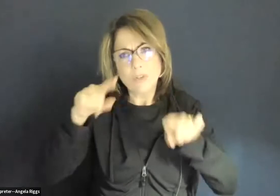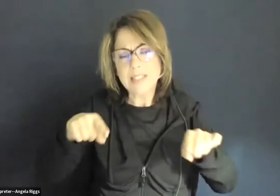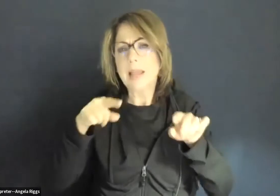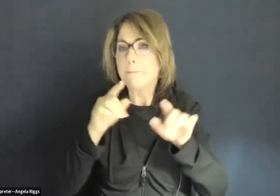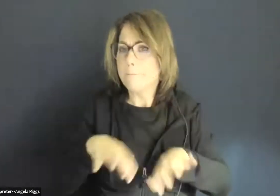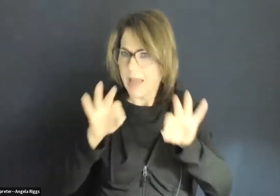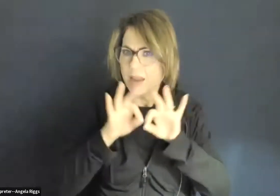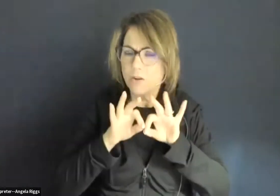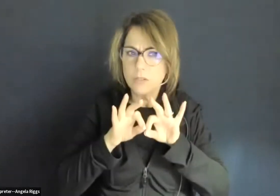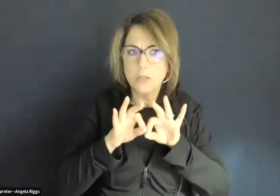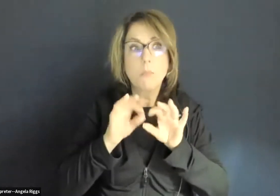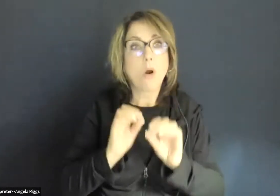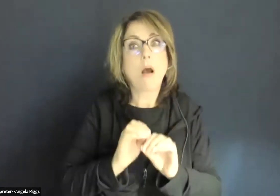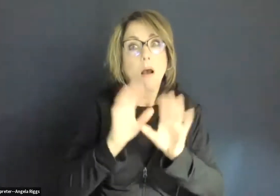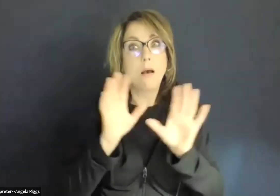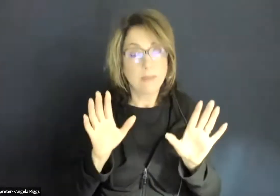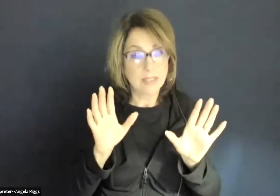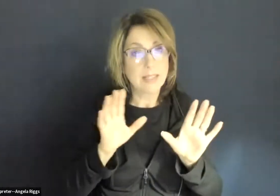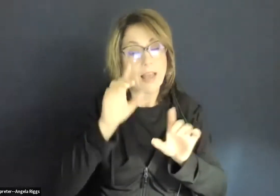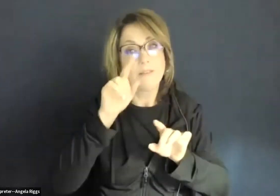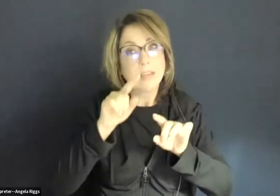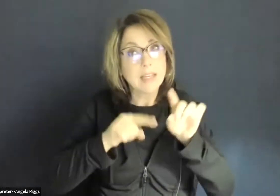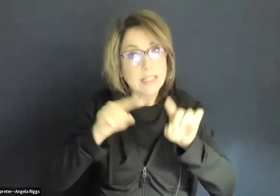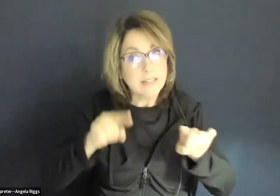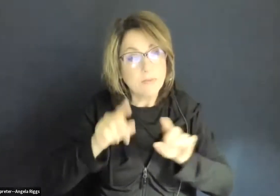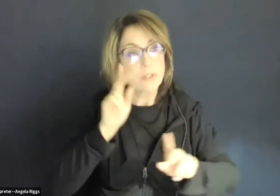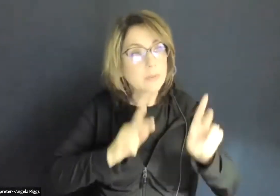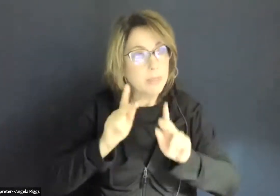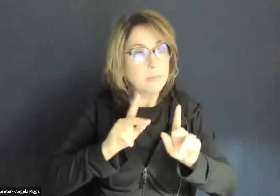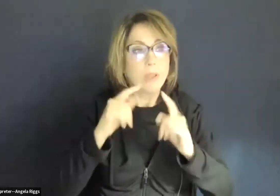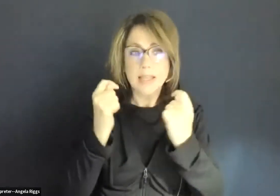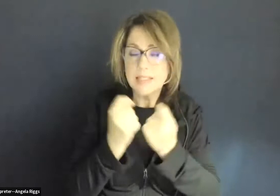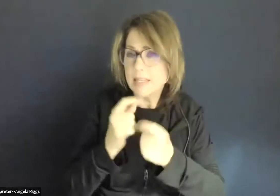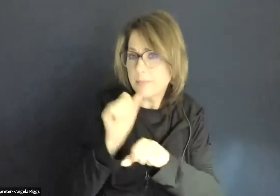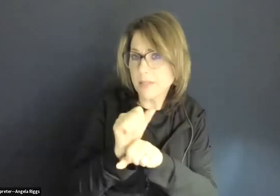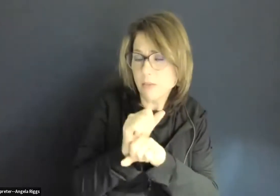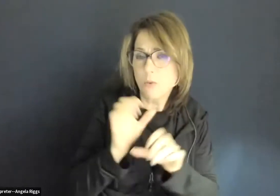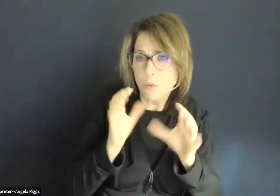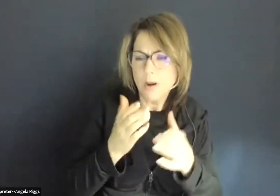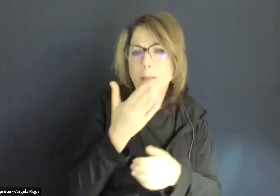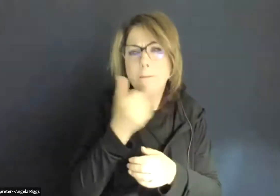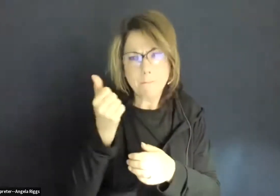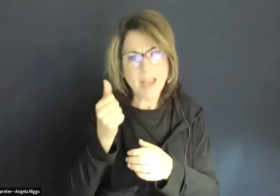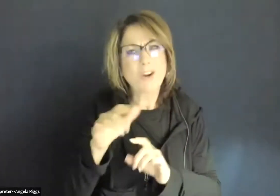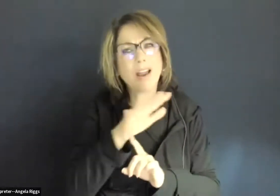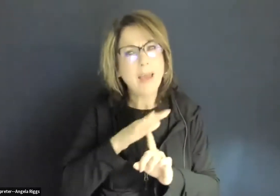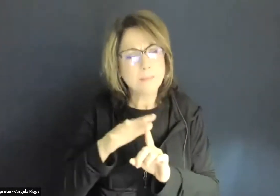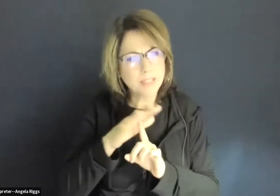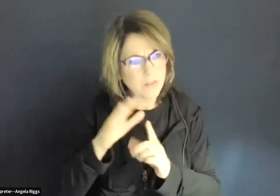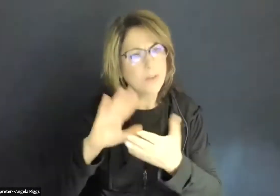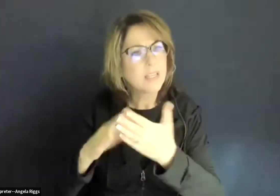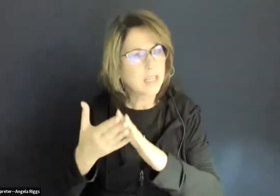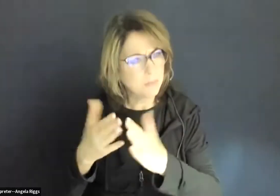It has become more apparent that having diverse people and teams in the workplace creates a better atmosphere in the community